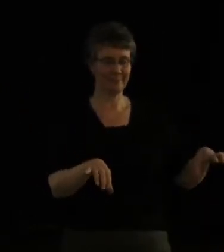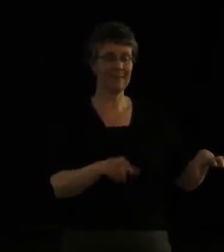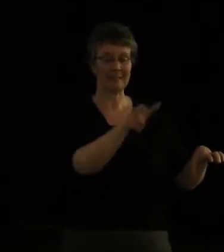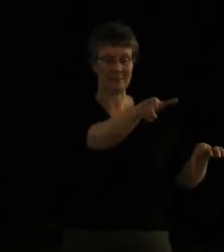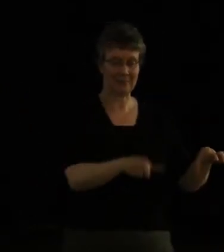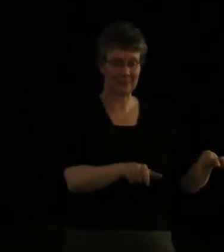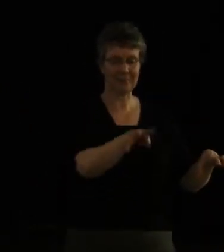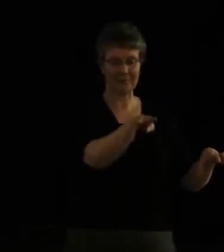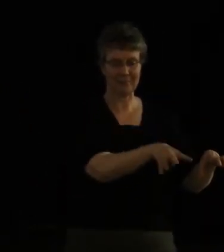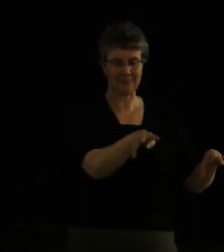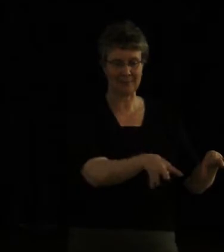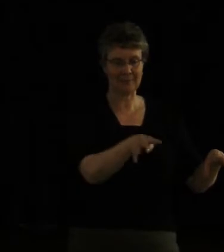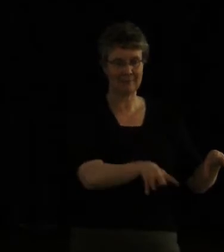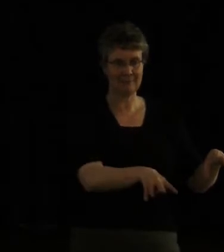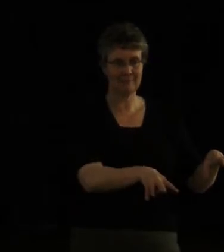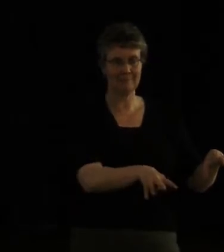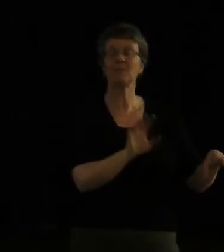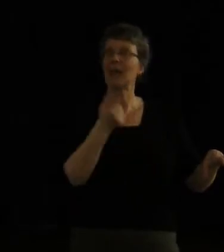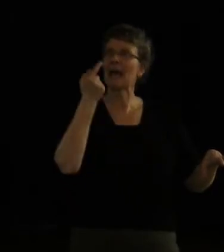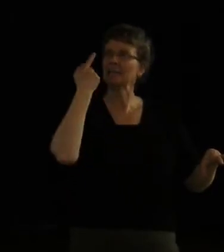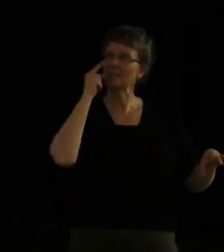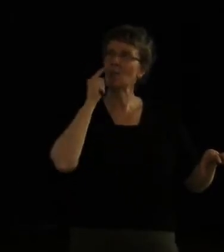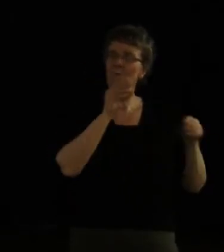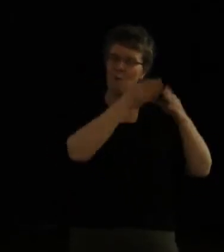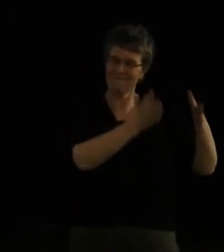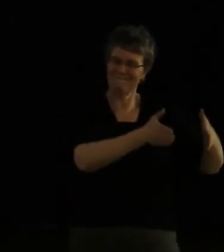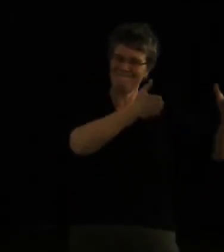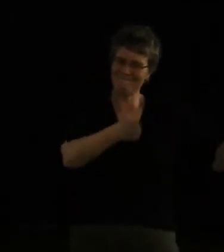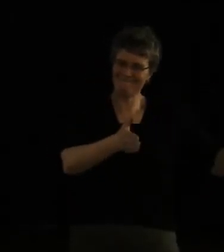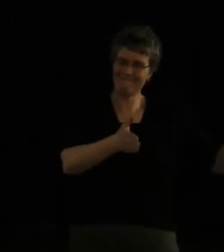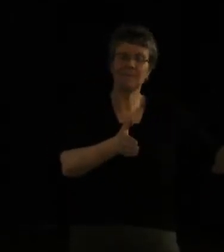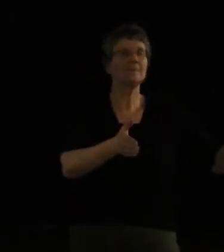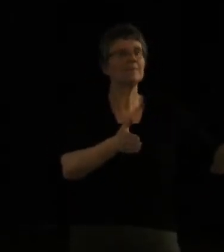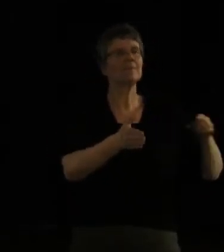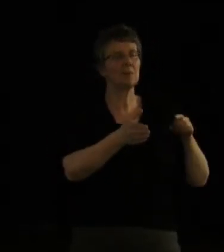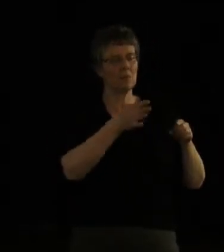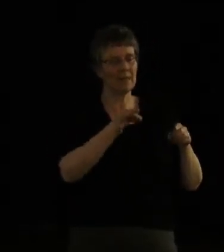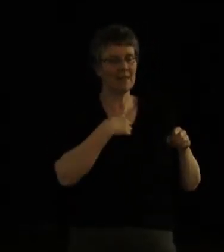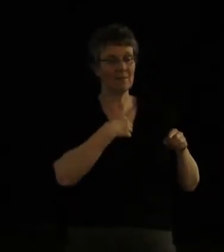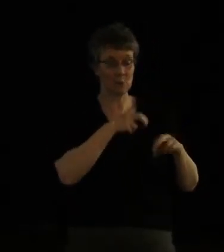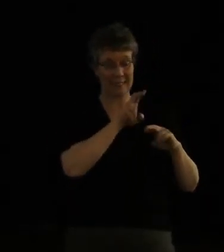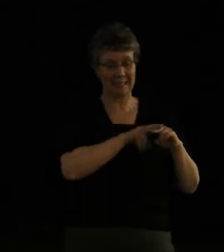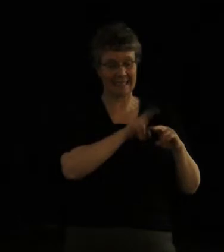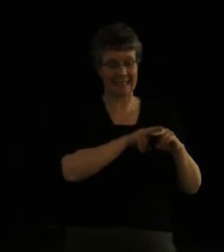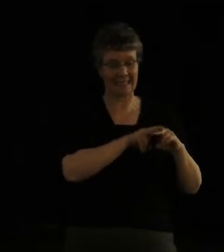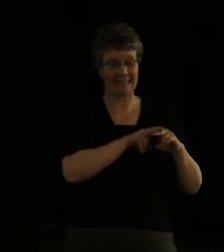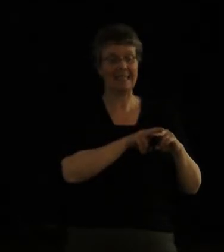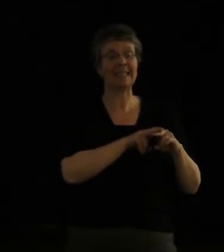wheelchair accessible van could actually use that zone to transfer out of the van. So this is taking